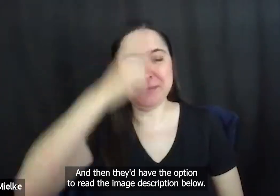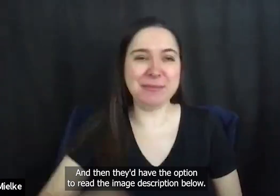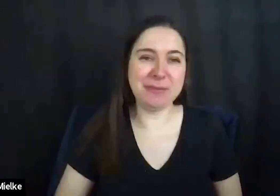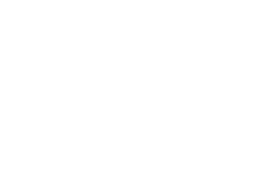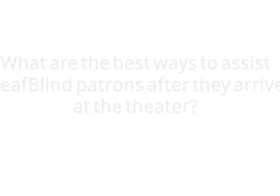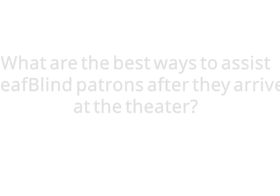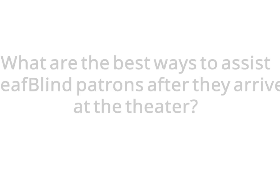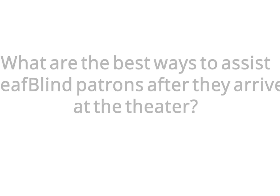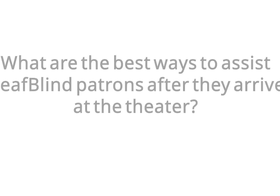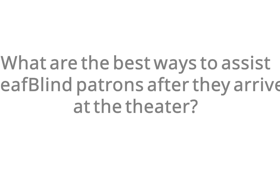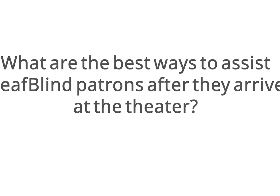below.